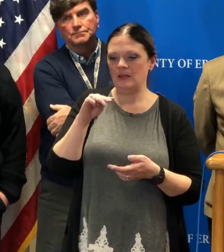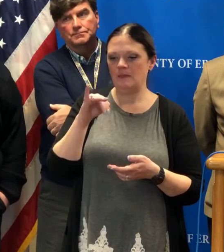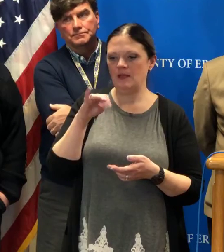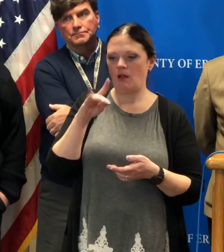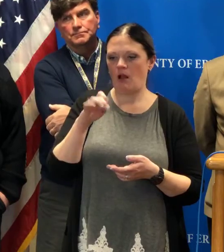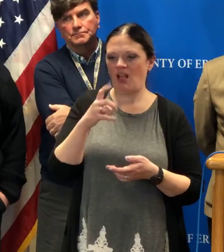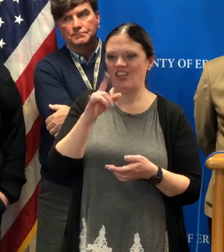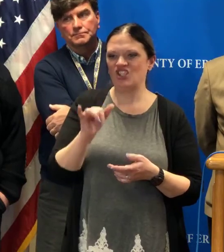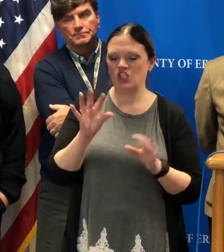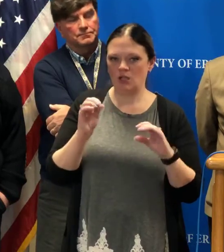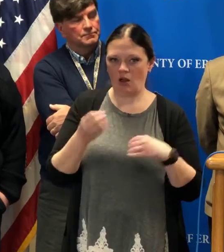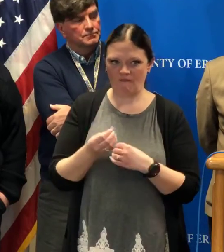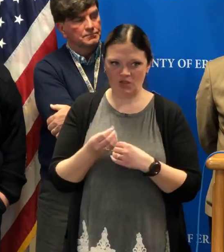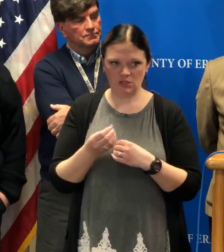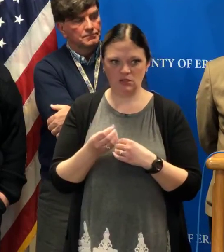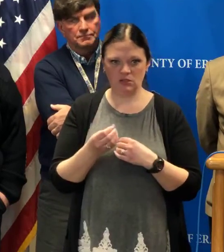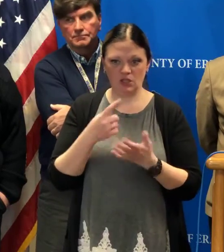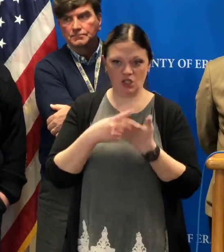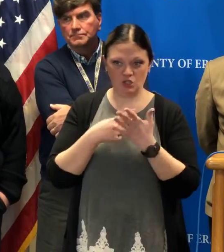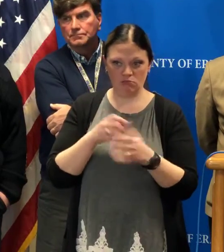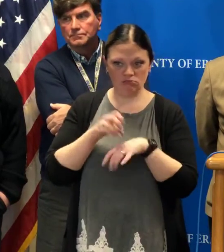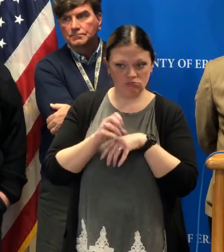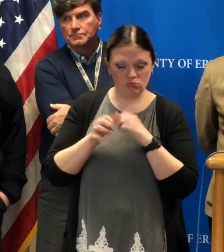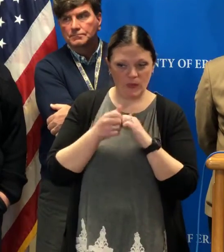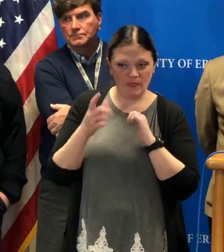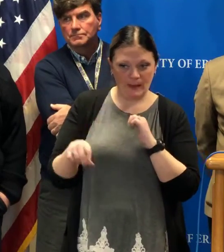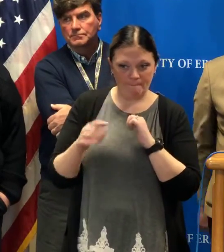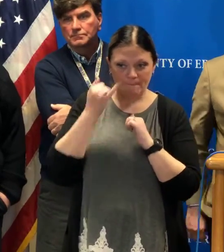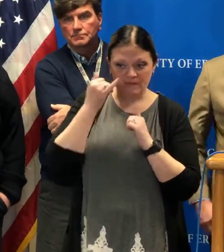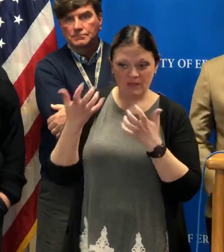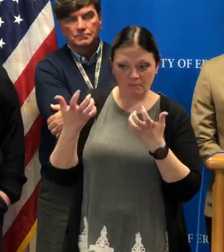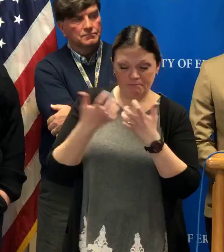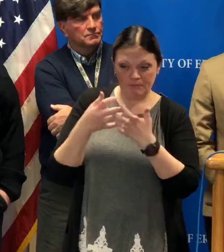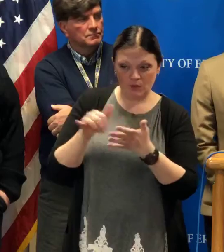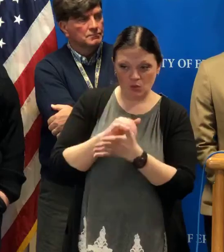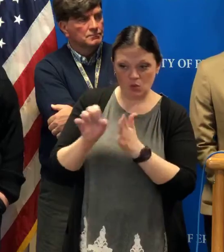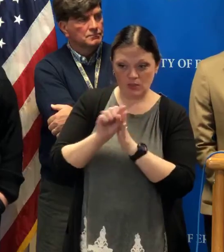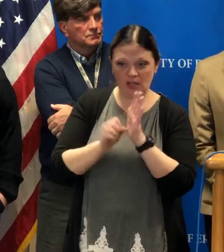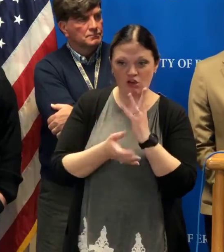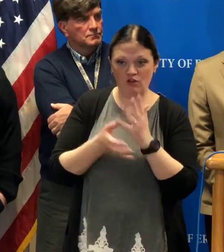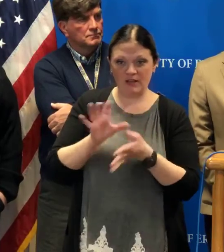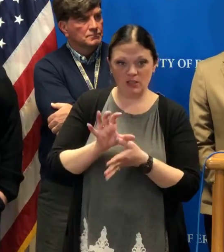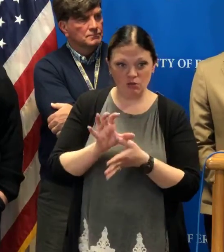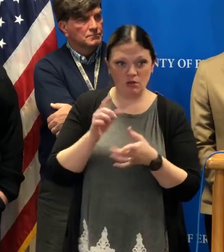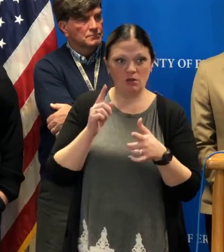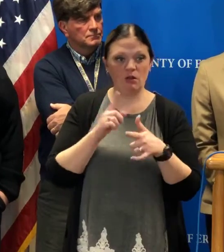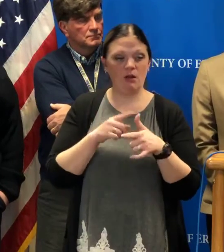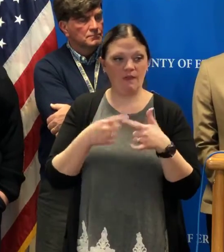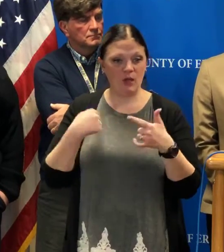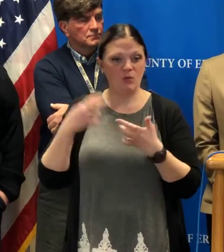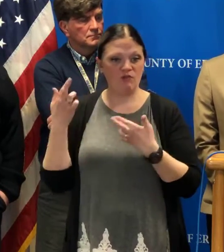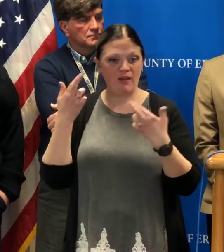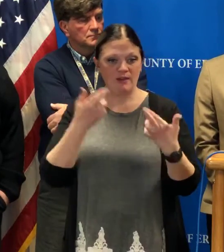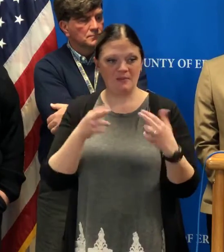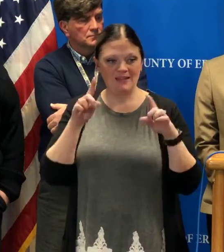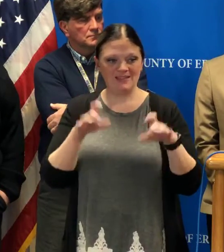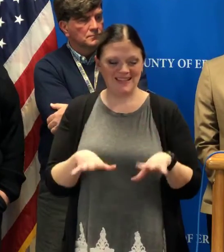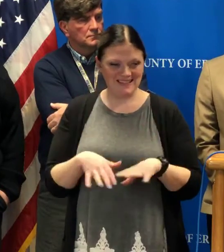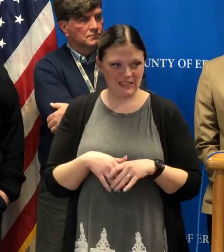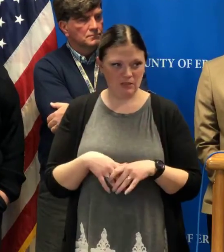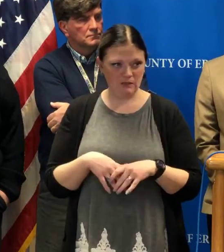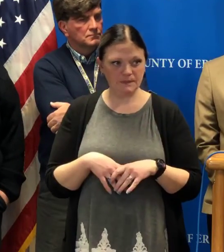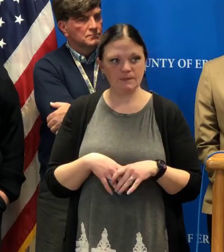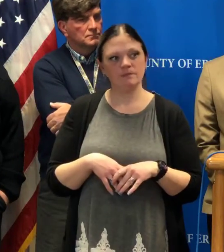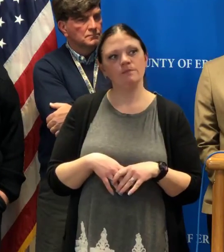of our epidemiologists. And then if they meet the New York State criteria, we would recommend testing. And